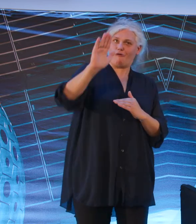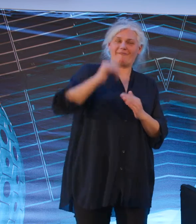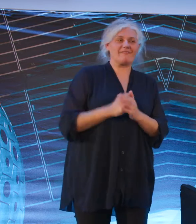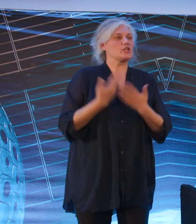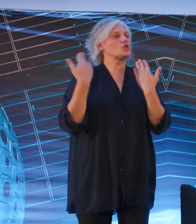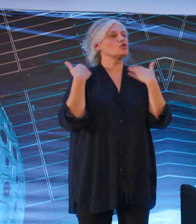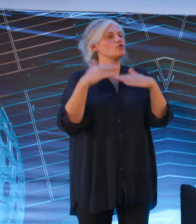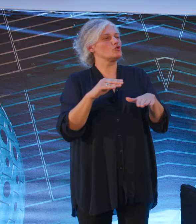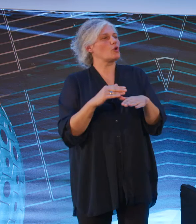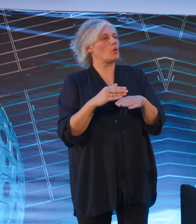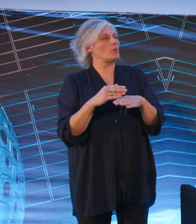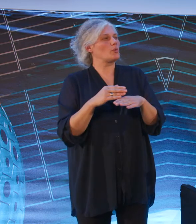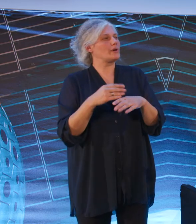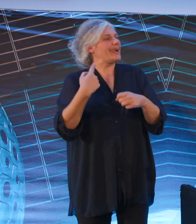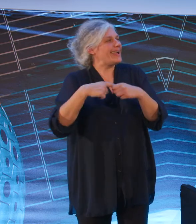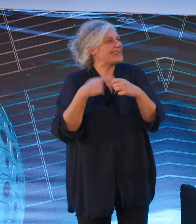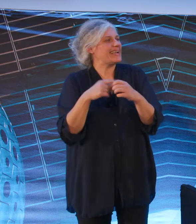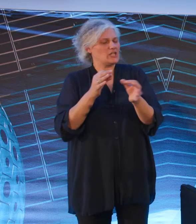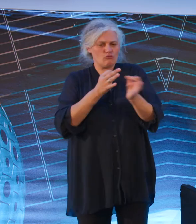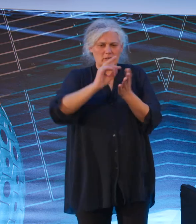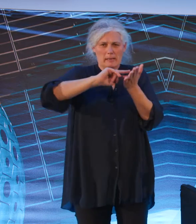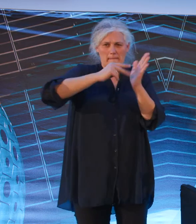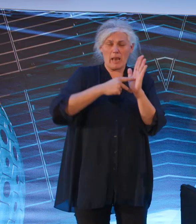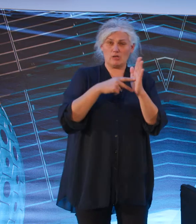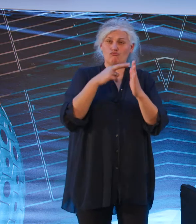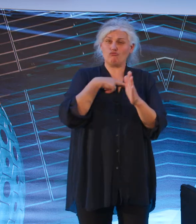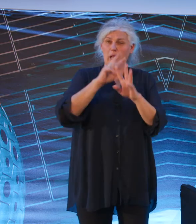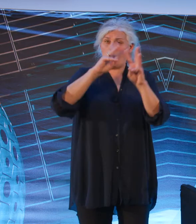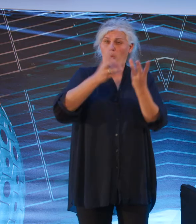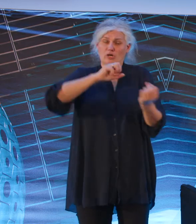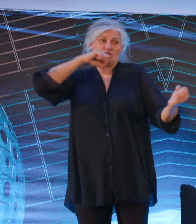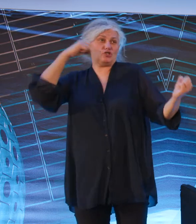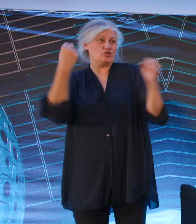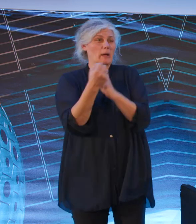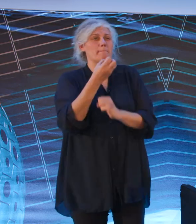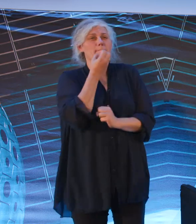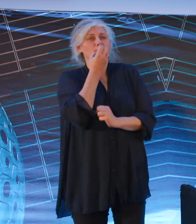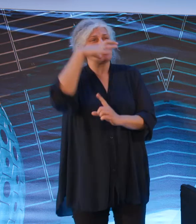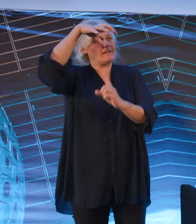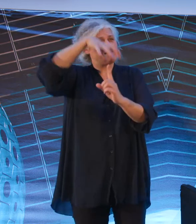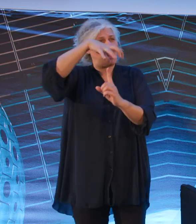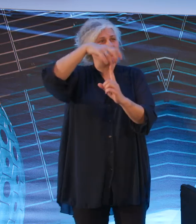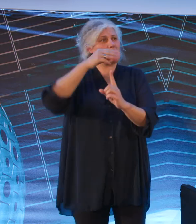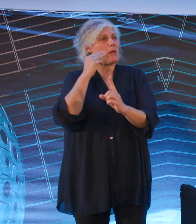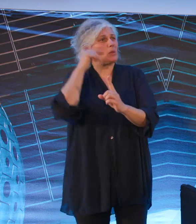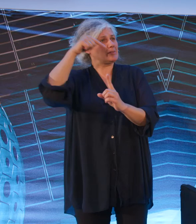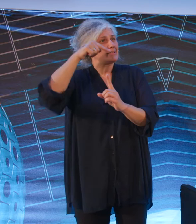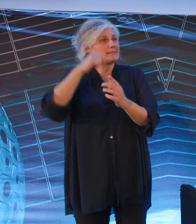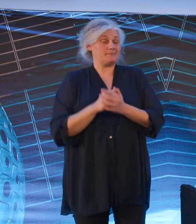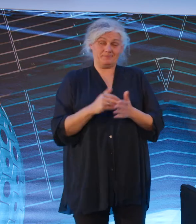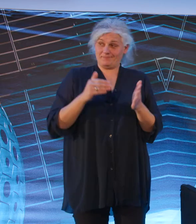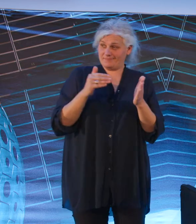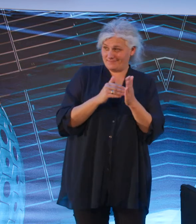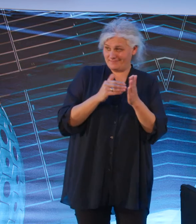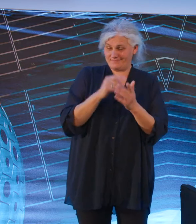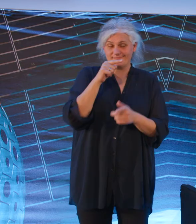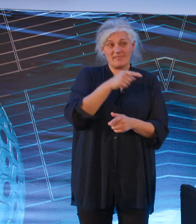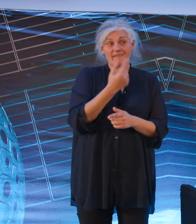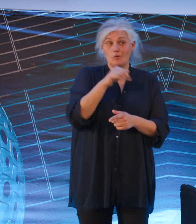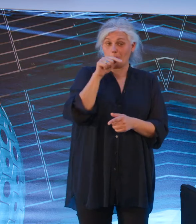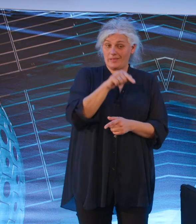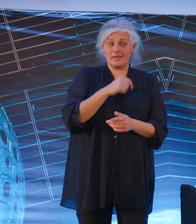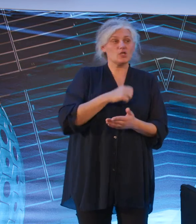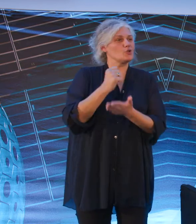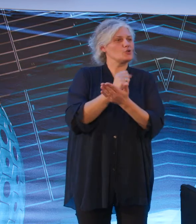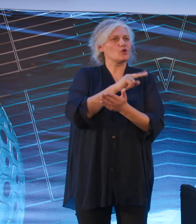the strategic plan has on real-world change for our beautiful campus at Maynooth. Yes, and from this,